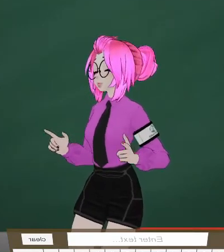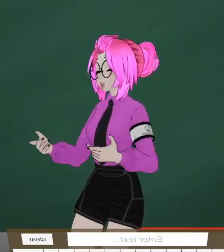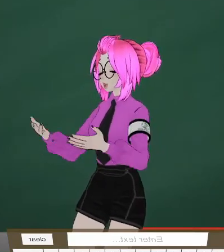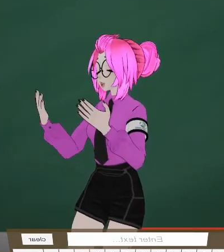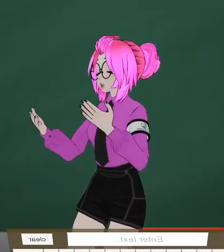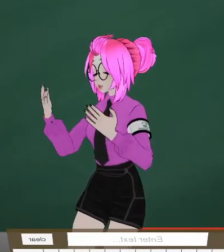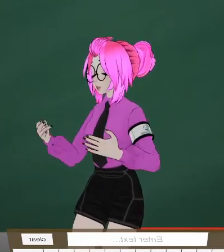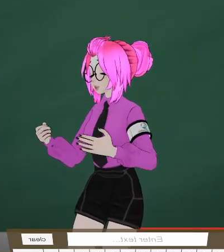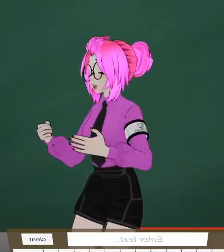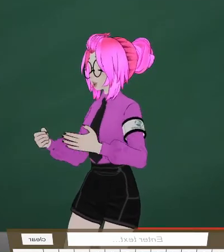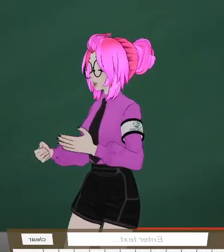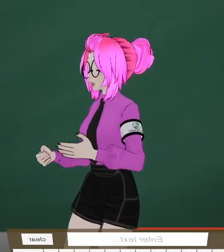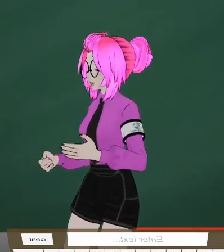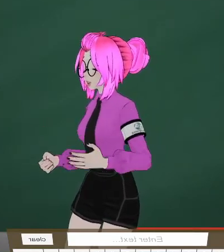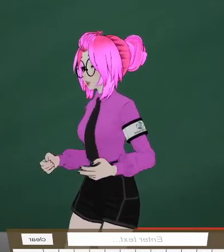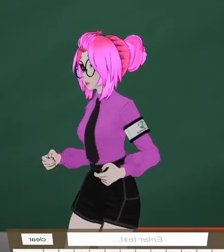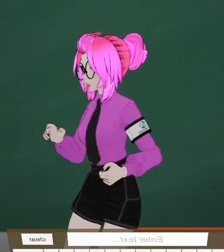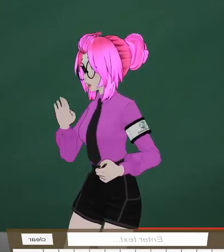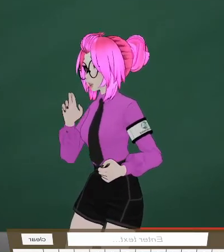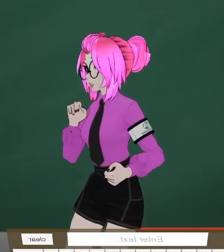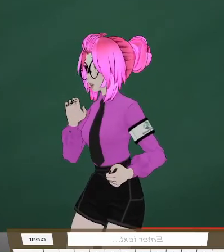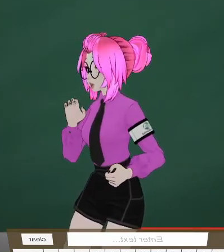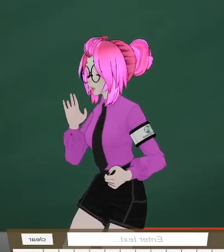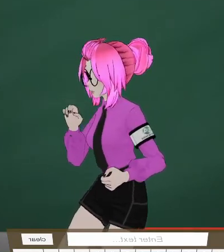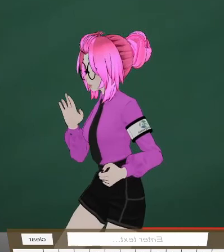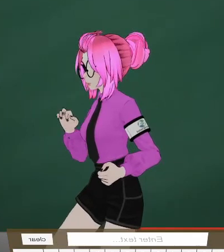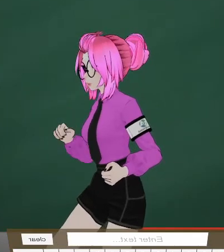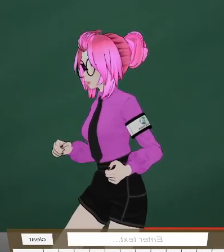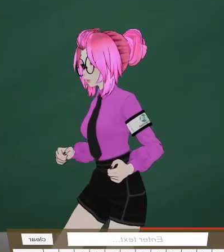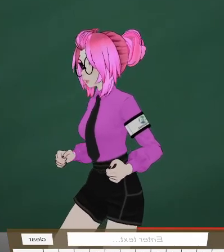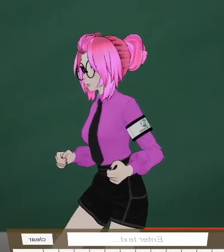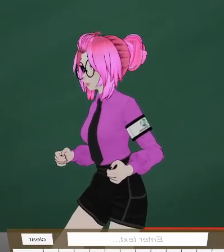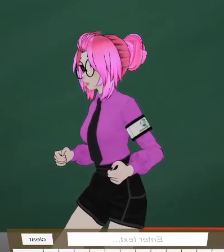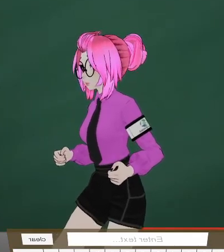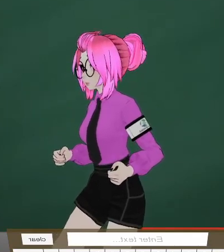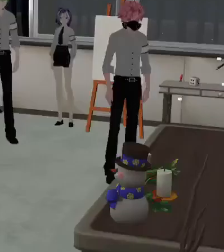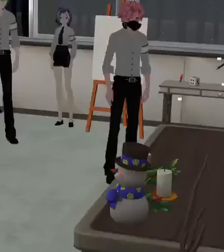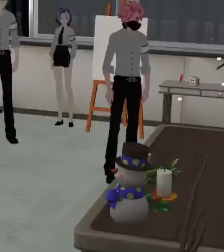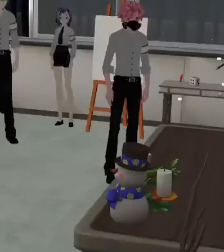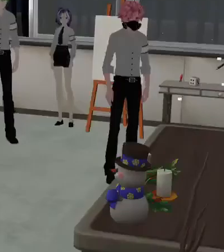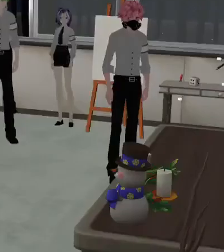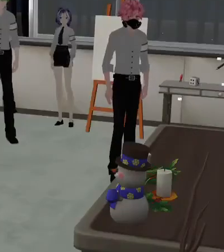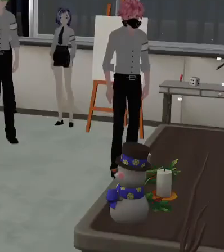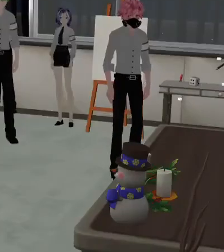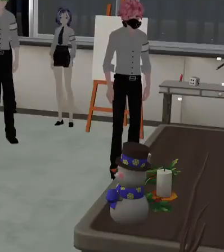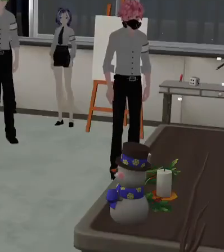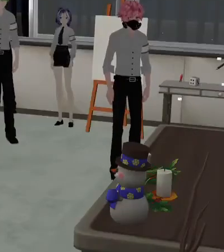well if you're jumping up and down did you discord me or do you want to say it out loud i'll say it out loud um okay i know it can be